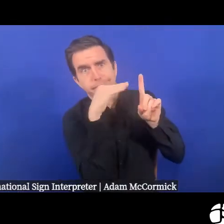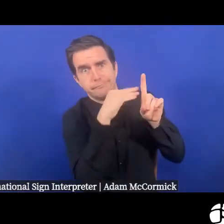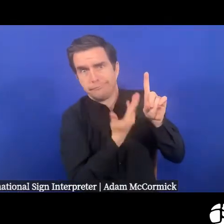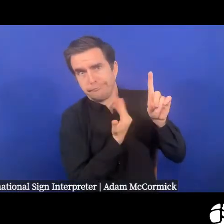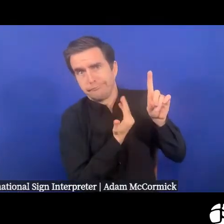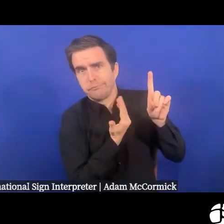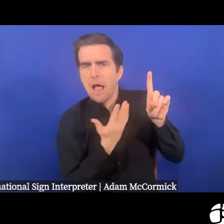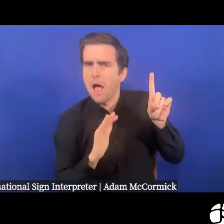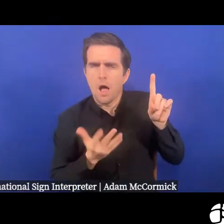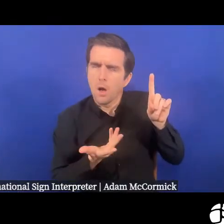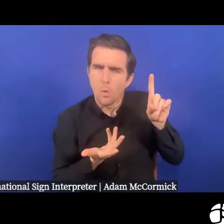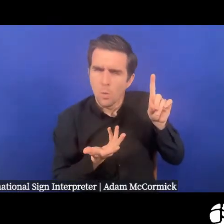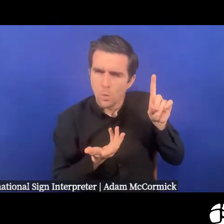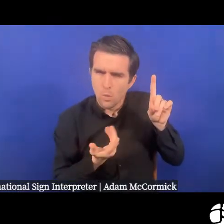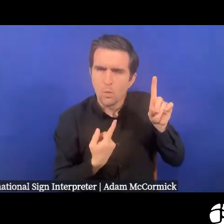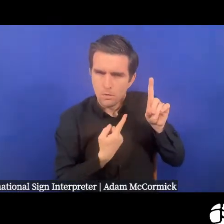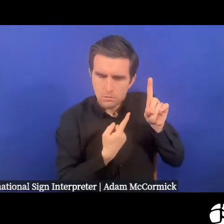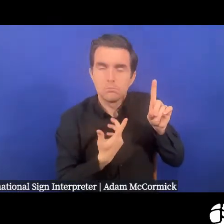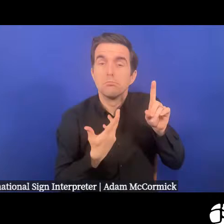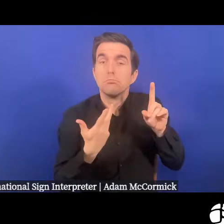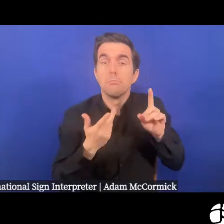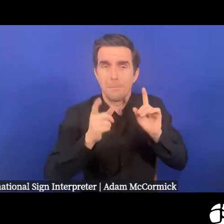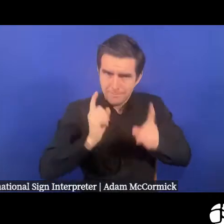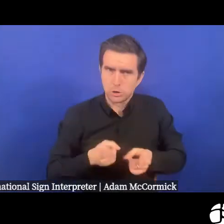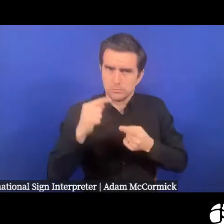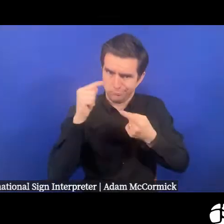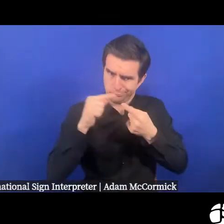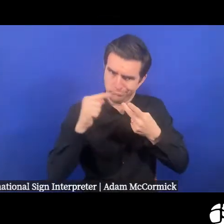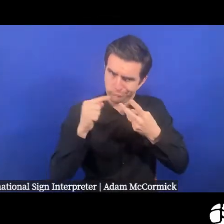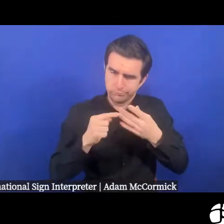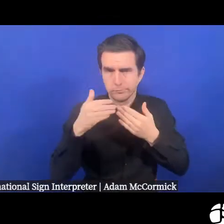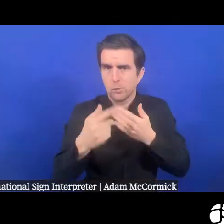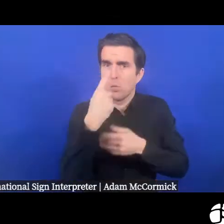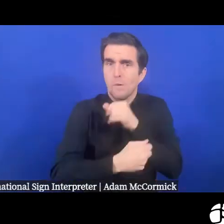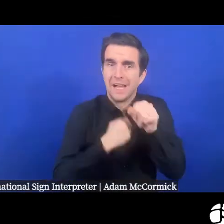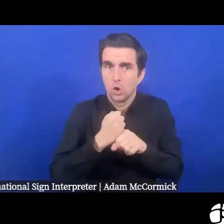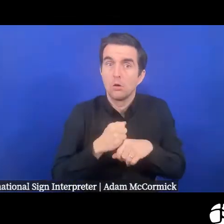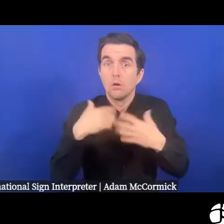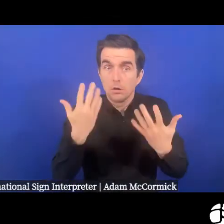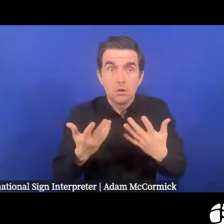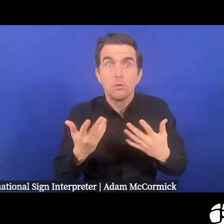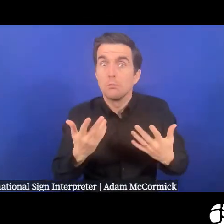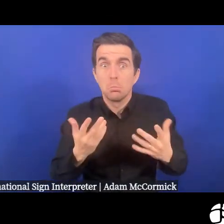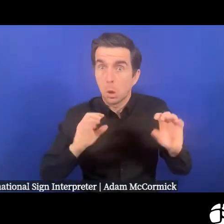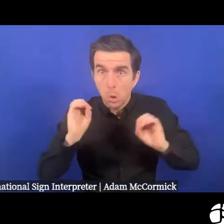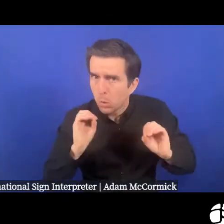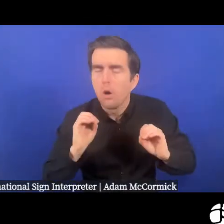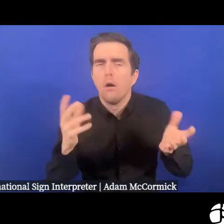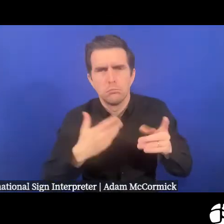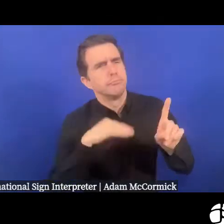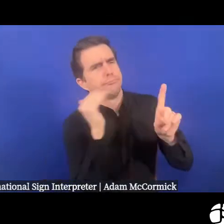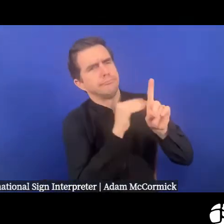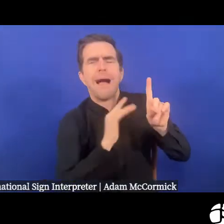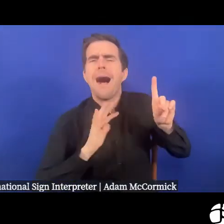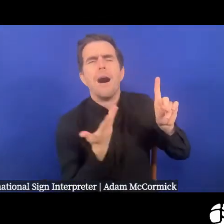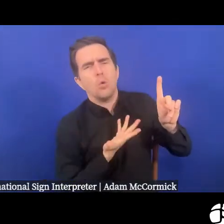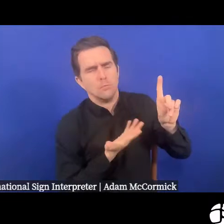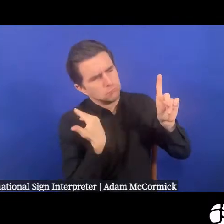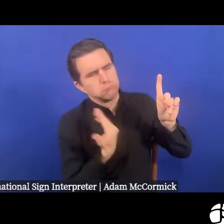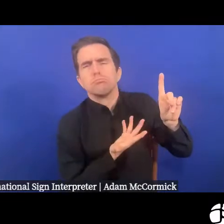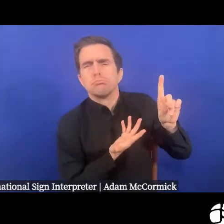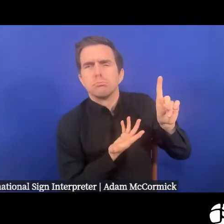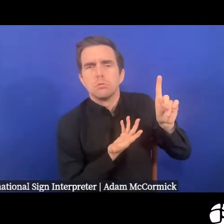goals, and these goals have not been met. How can we now go to the legislature and ensure